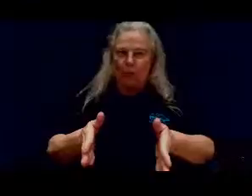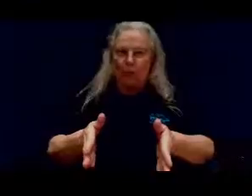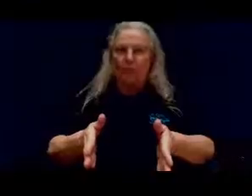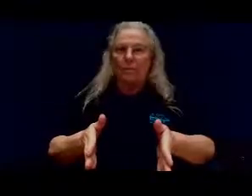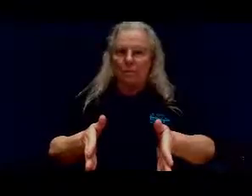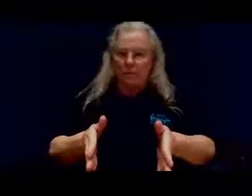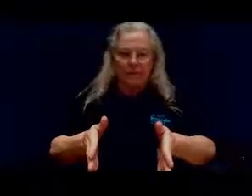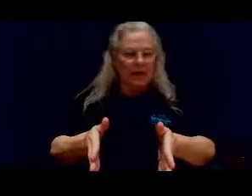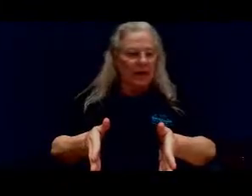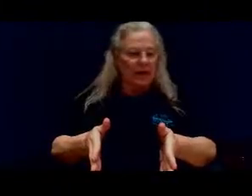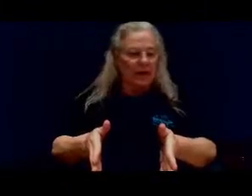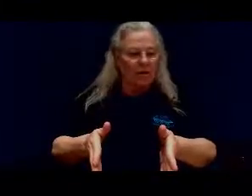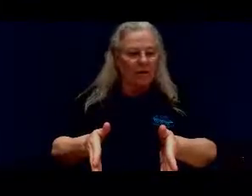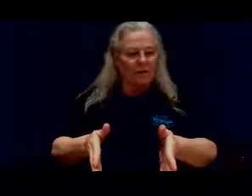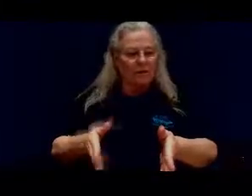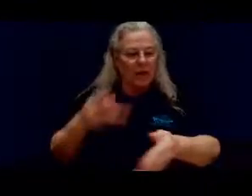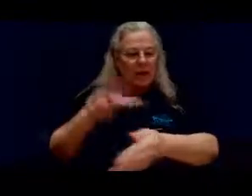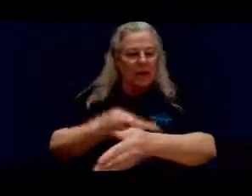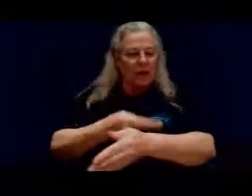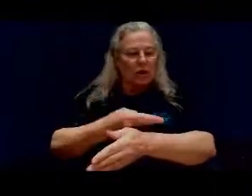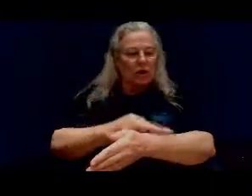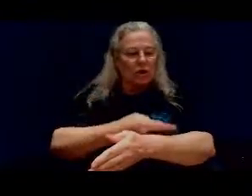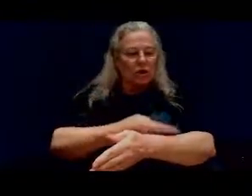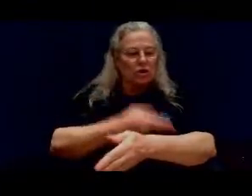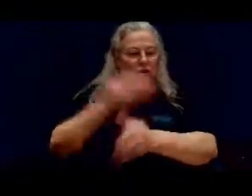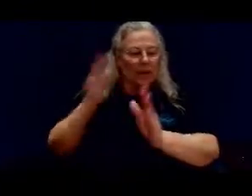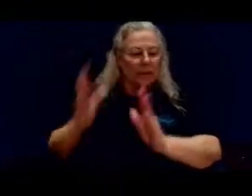a person ending on it. Shepherd.